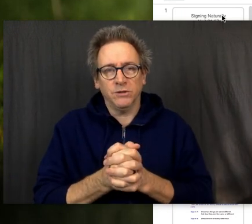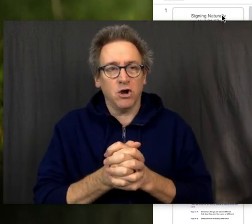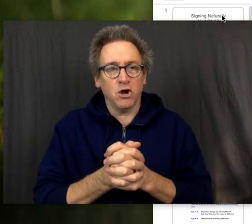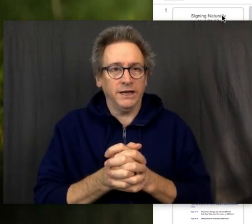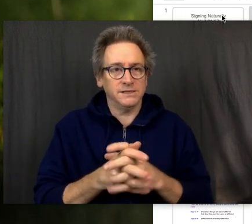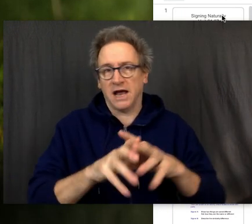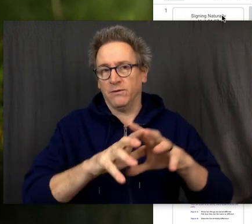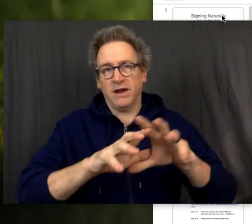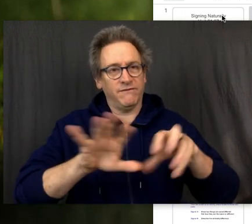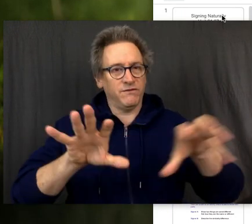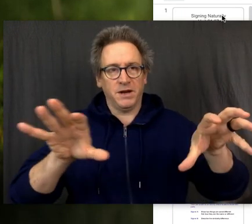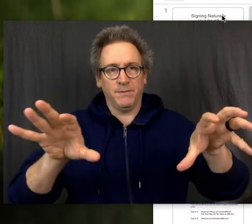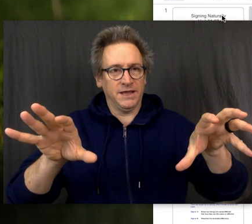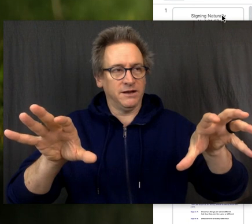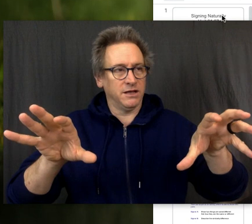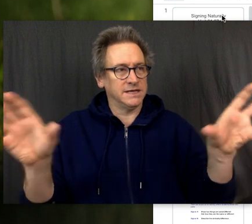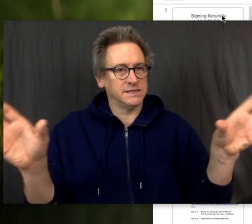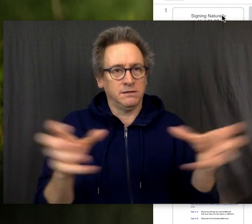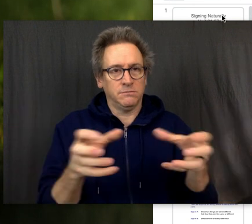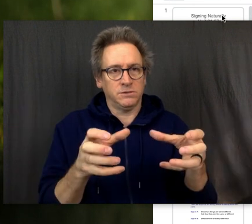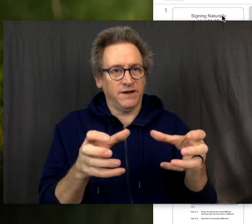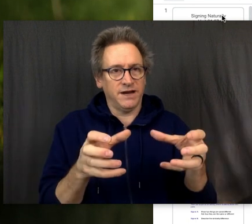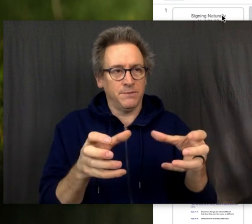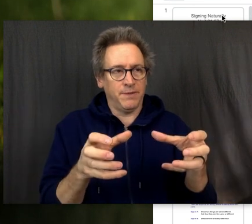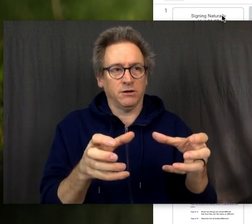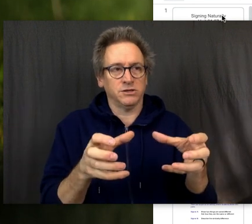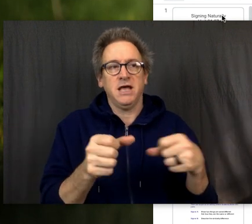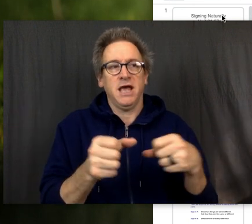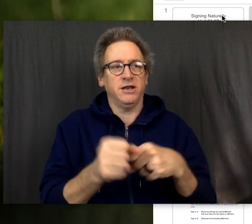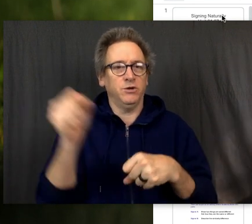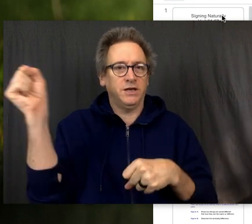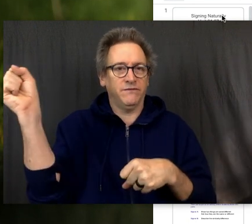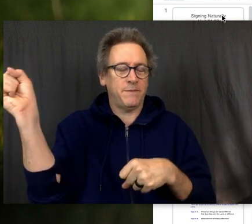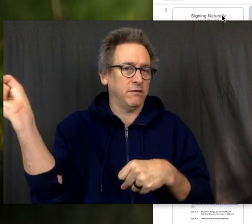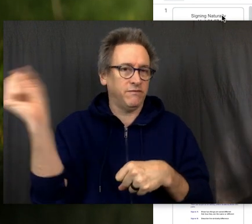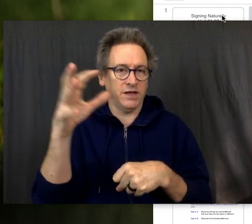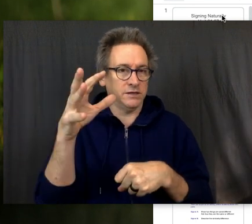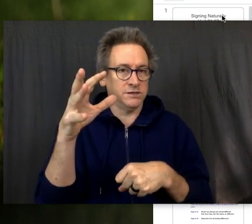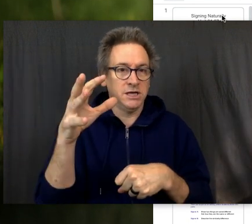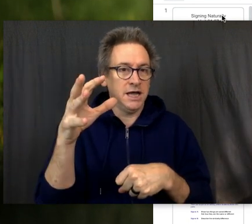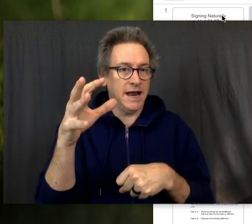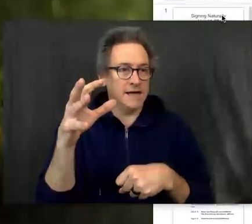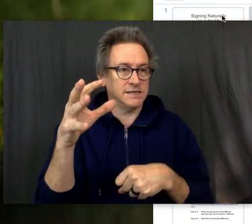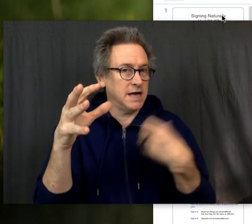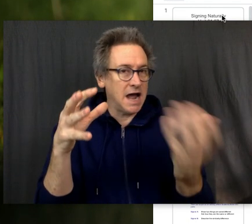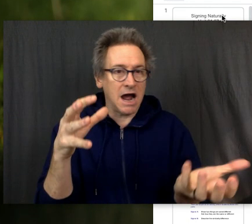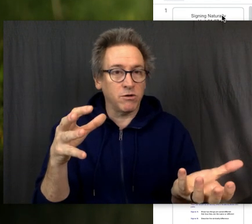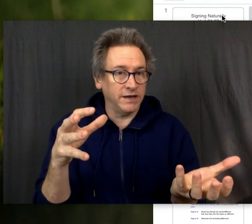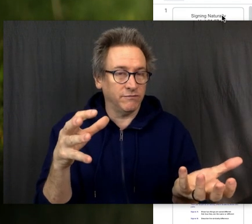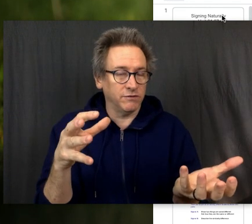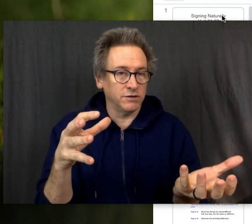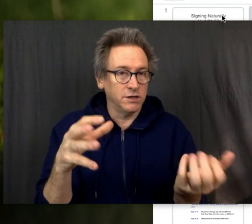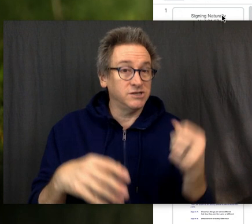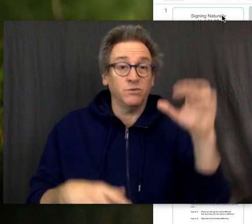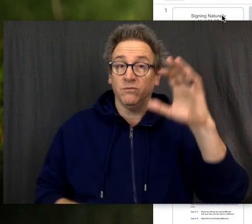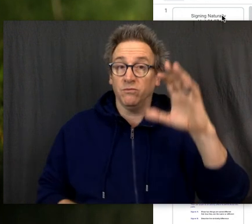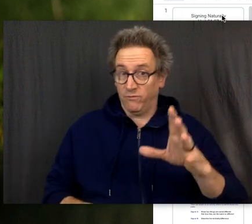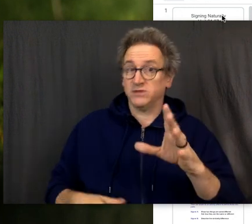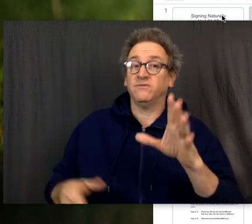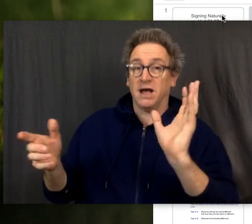the goal is I would have everybody by the end of class divide into pairs, and you would give a pair of things and ask, how are they different?